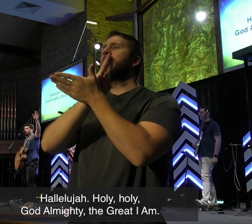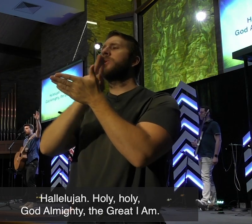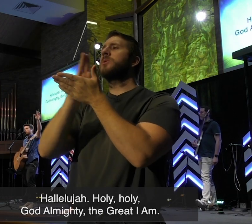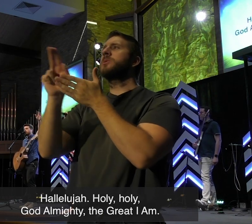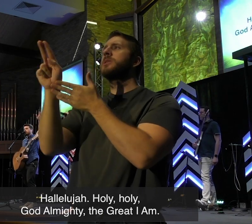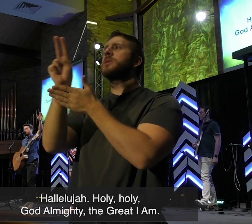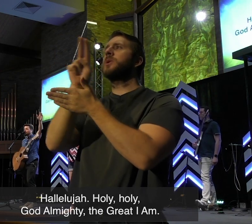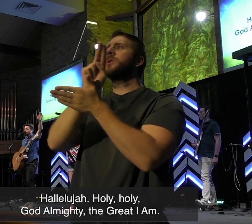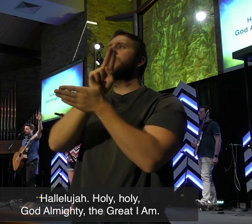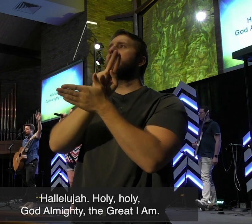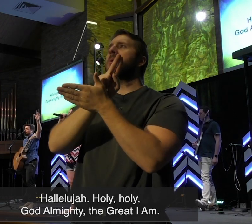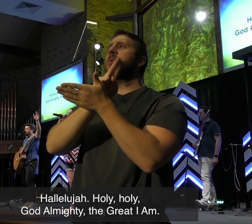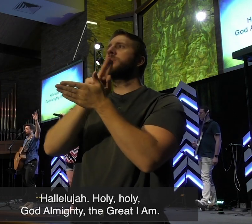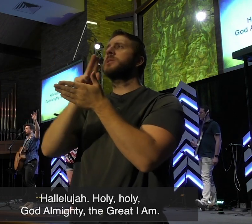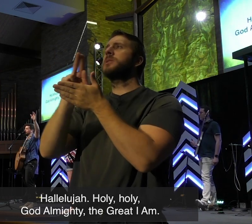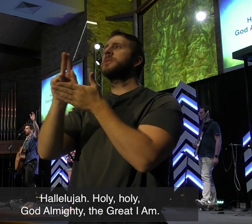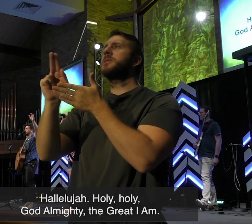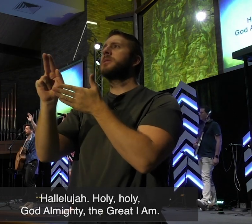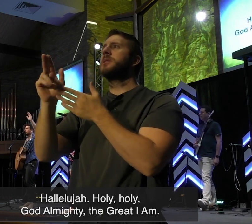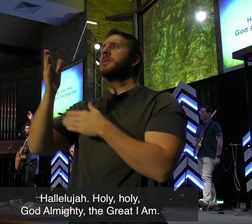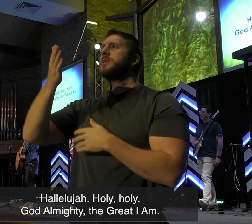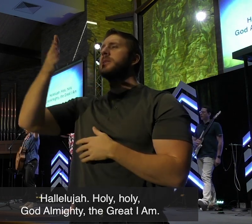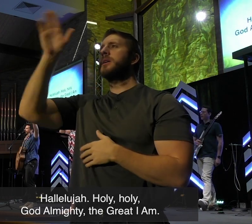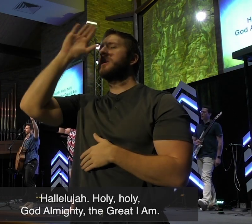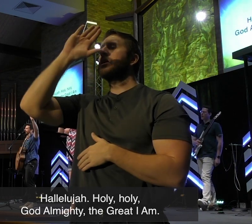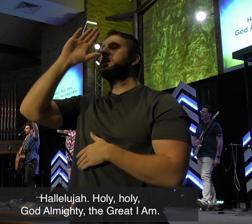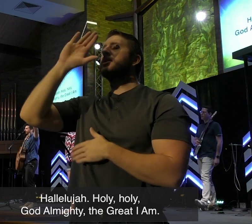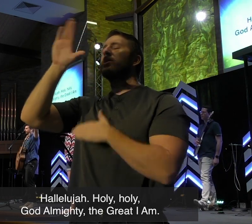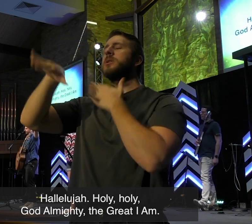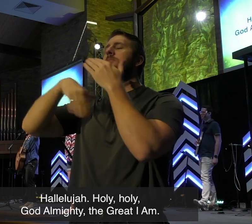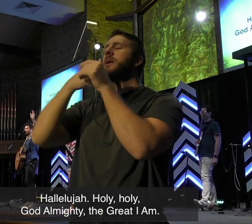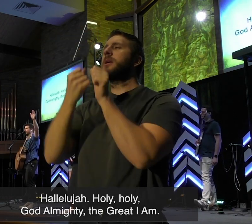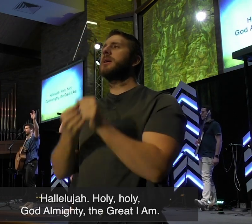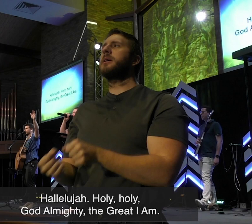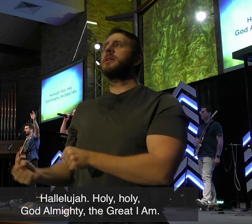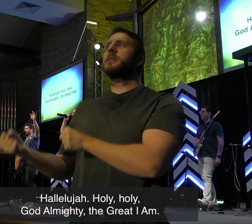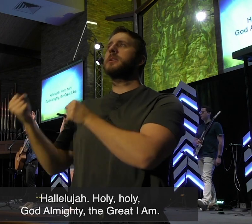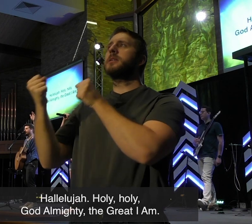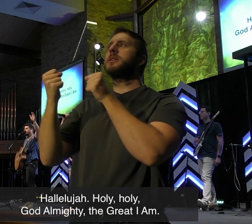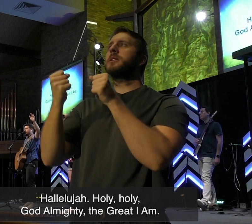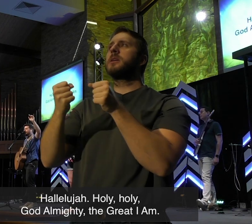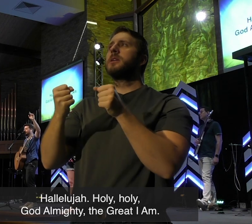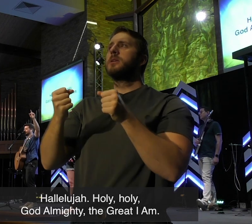hallelujah. Holy, holy God,